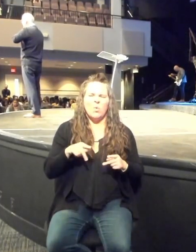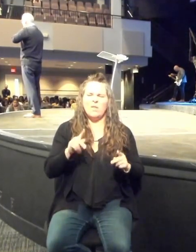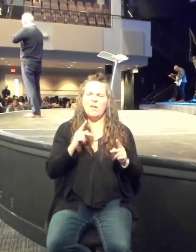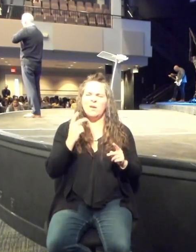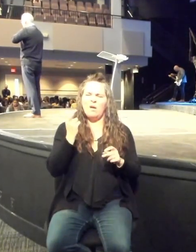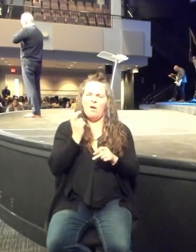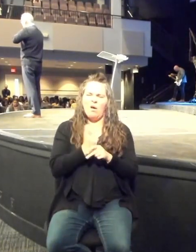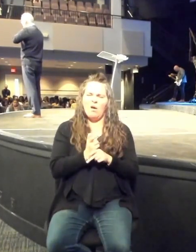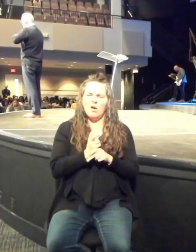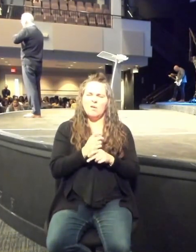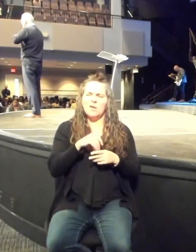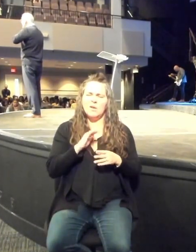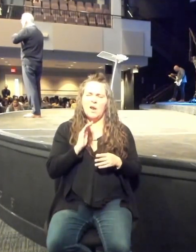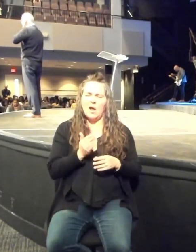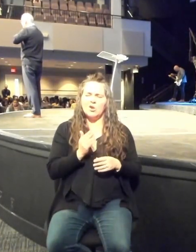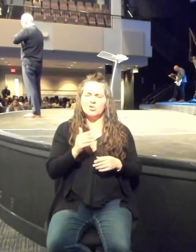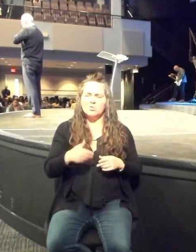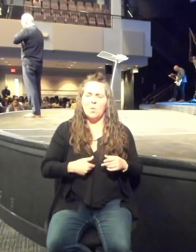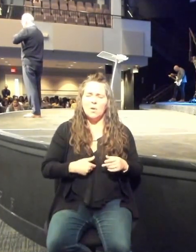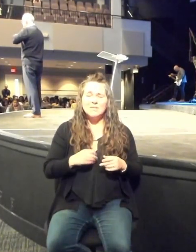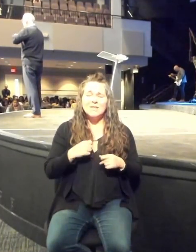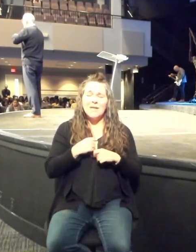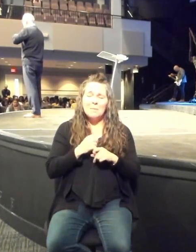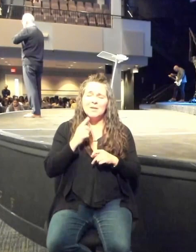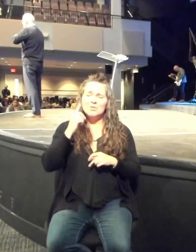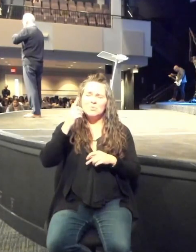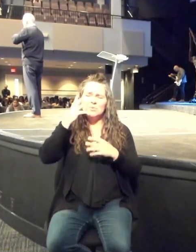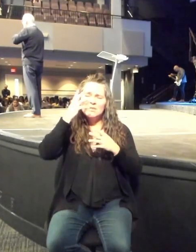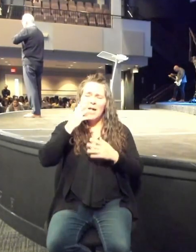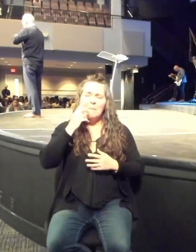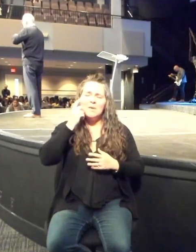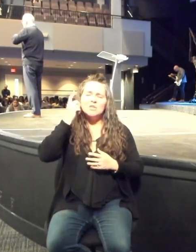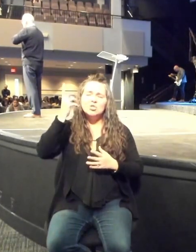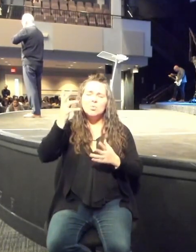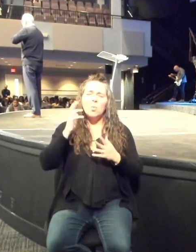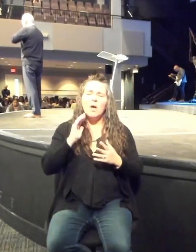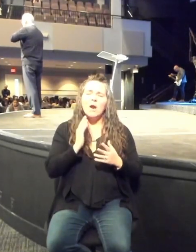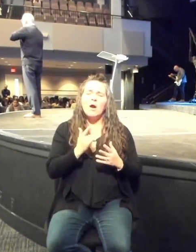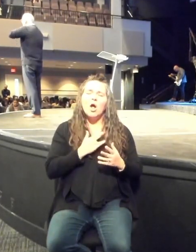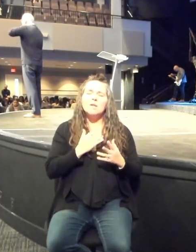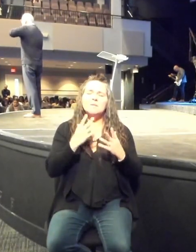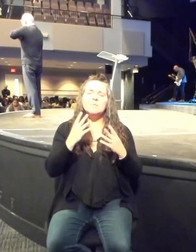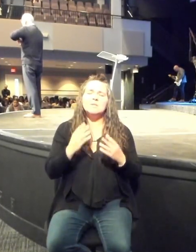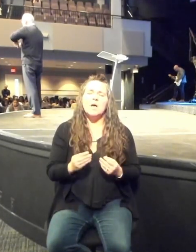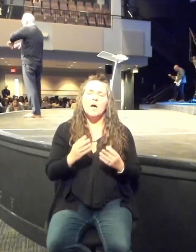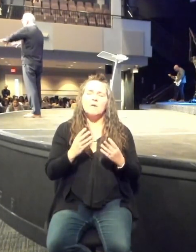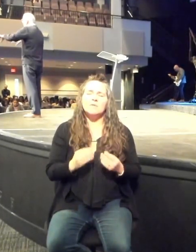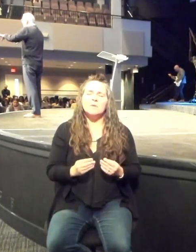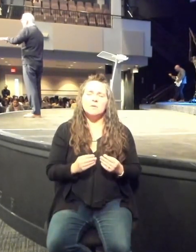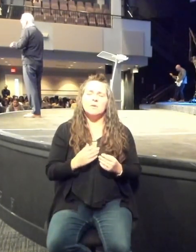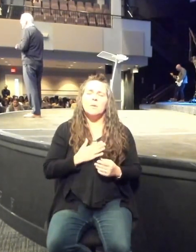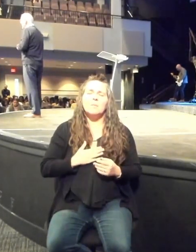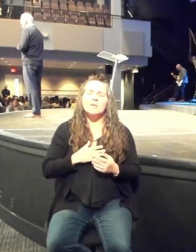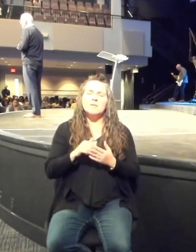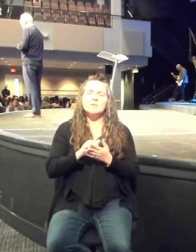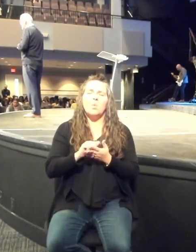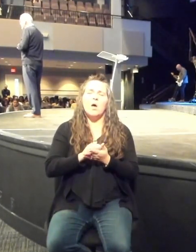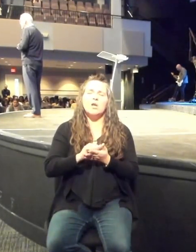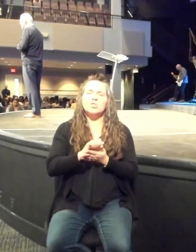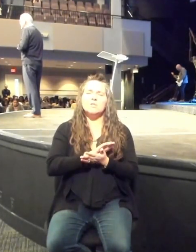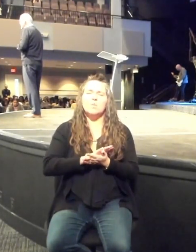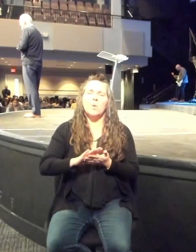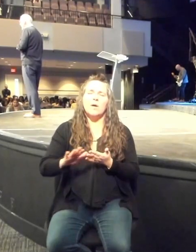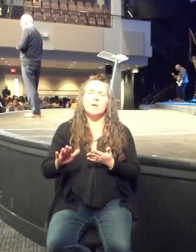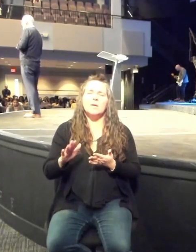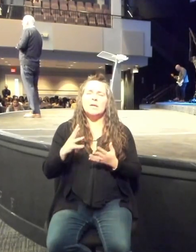souls. And Lord, that grieves you because you want our hearts to be soft and tender. Lord, wash that away today. Heal us